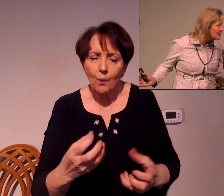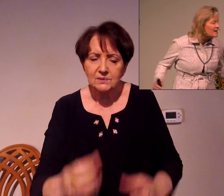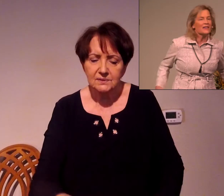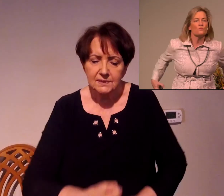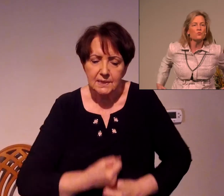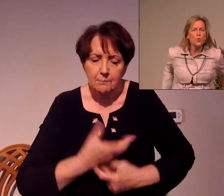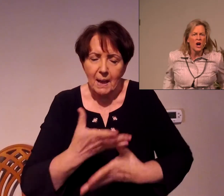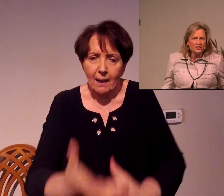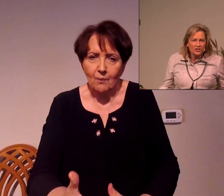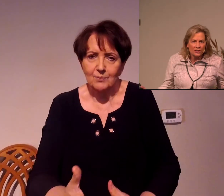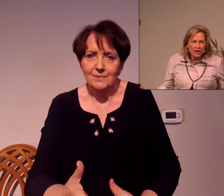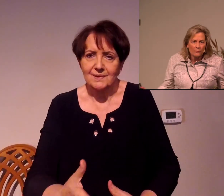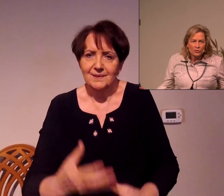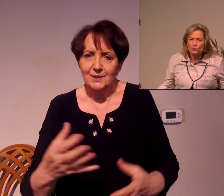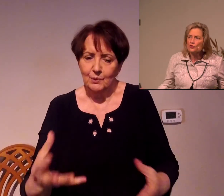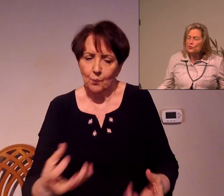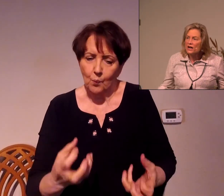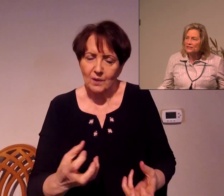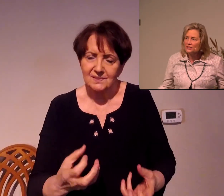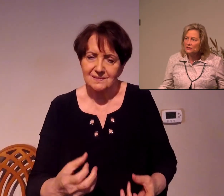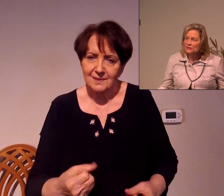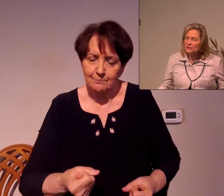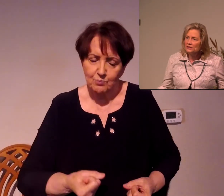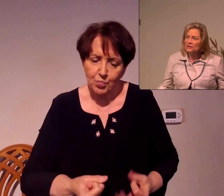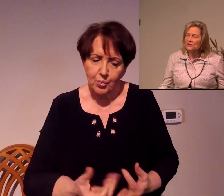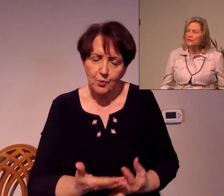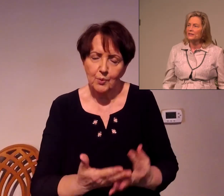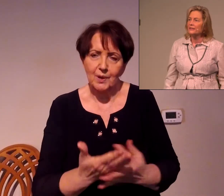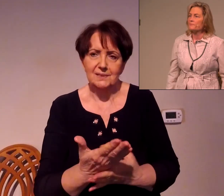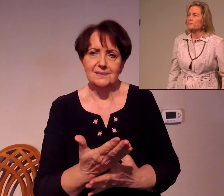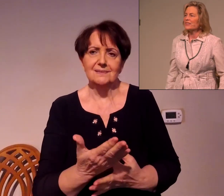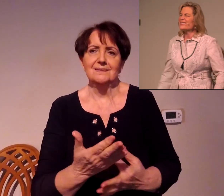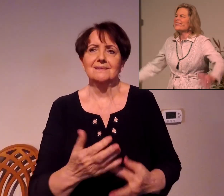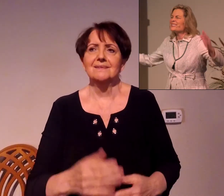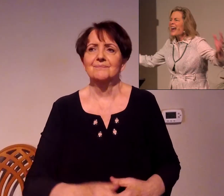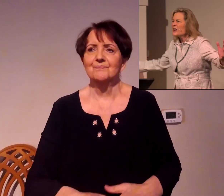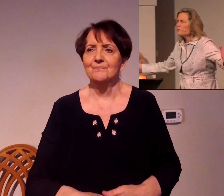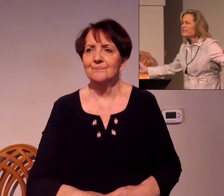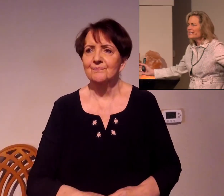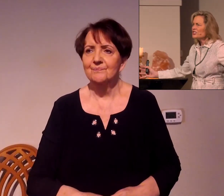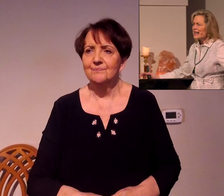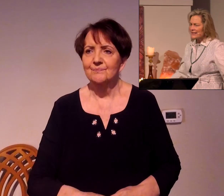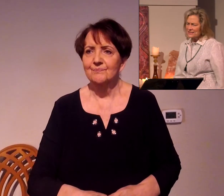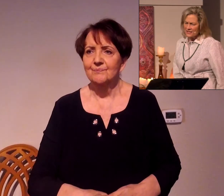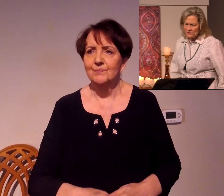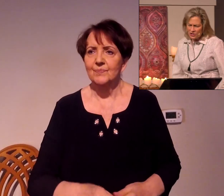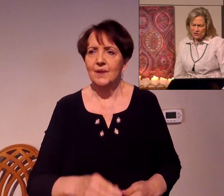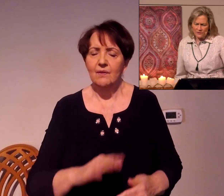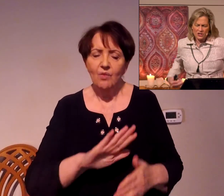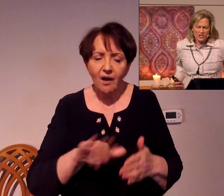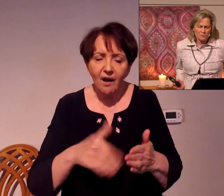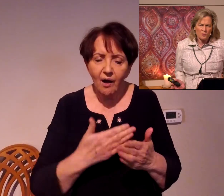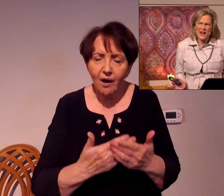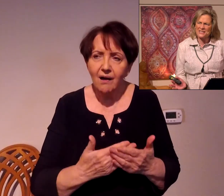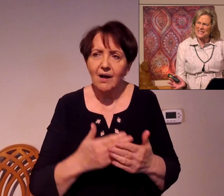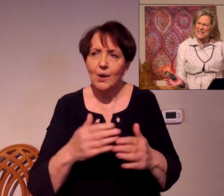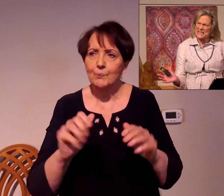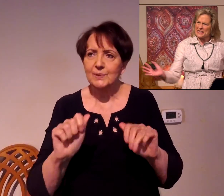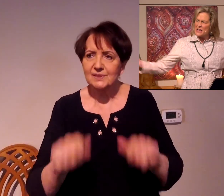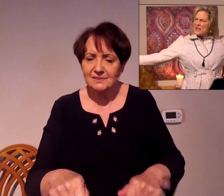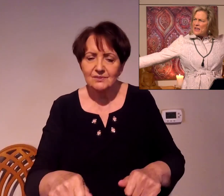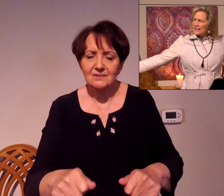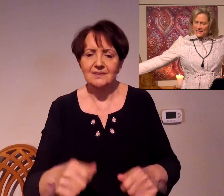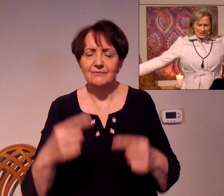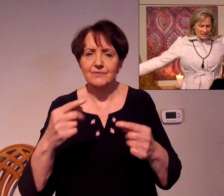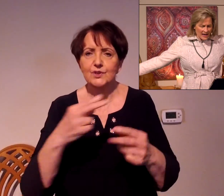of us. It wants to come through us. The entire potentiality of the universe is